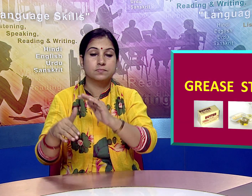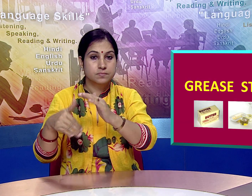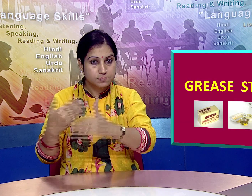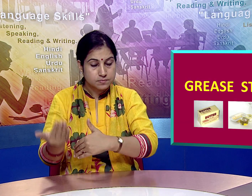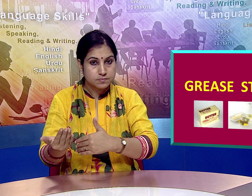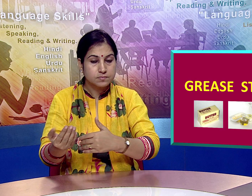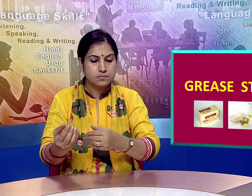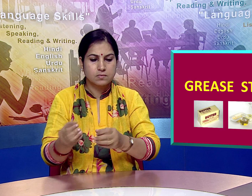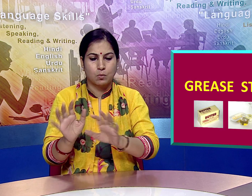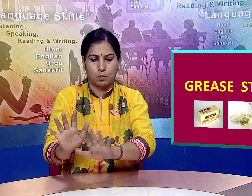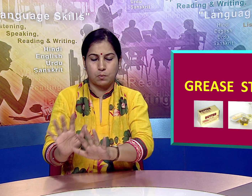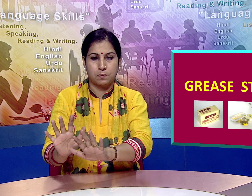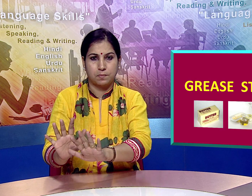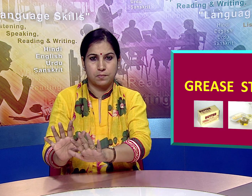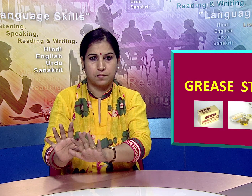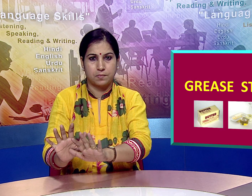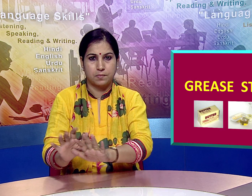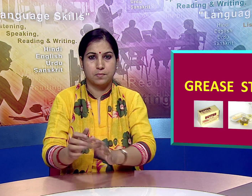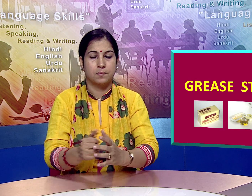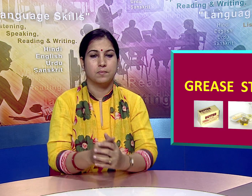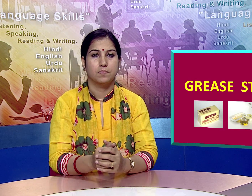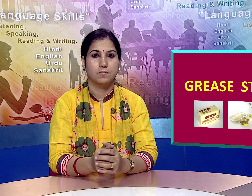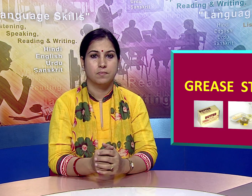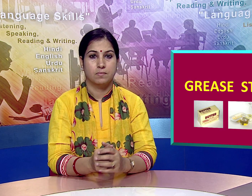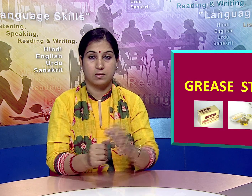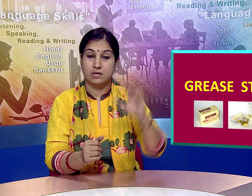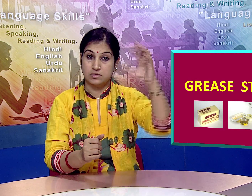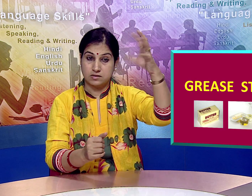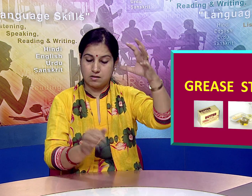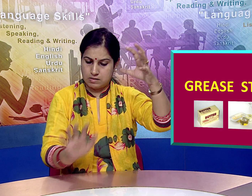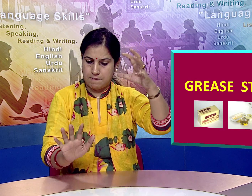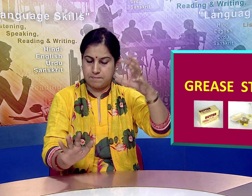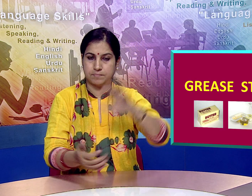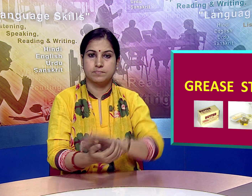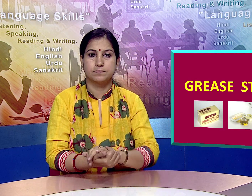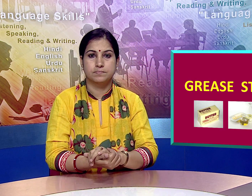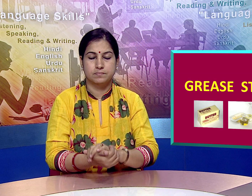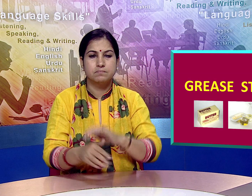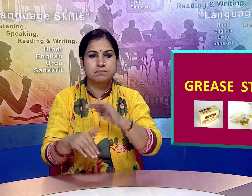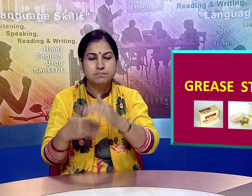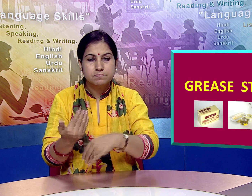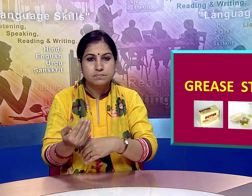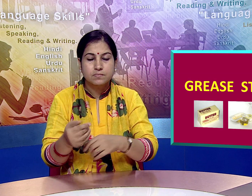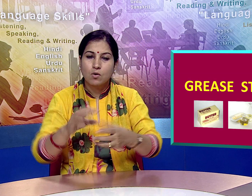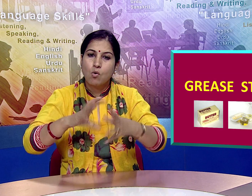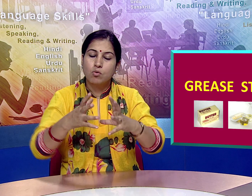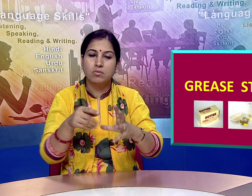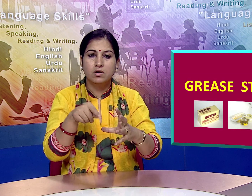Leave it wet in sunlight. until stain is removed.